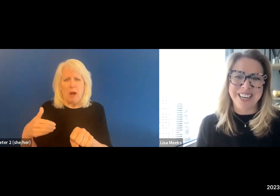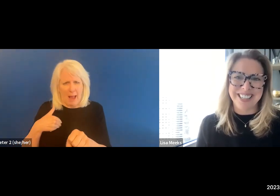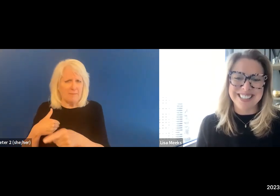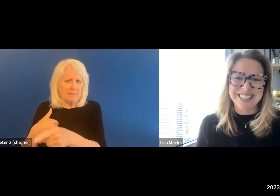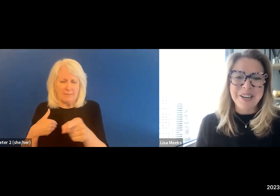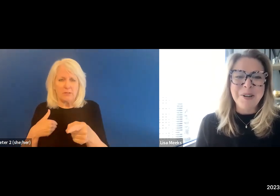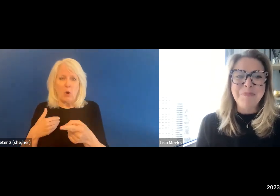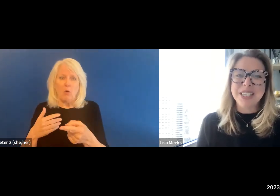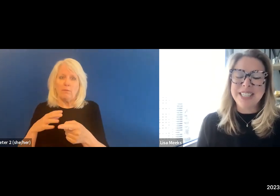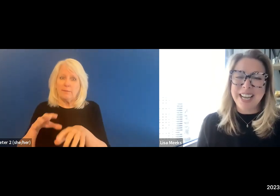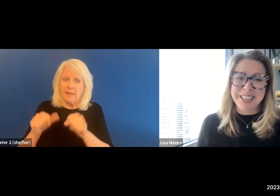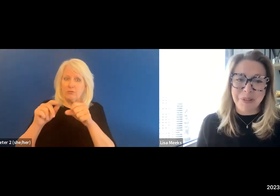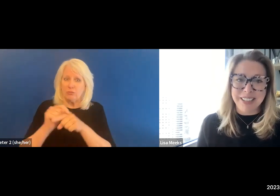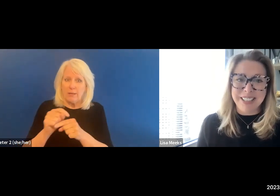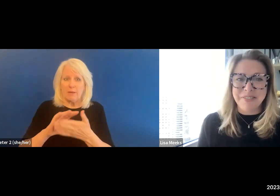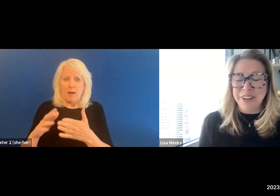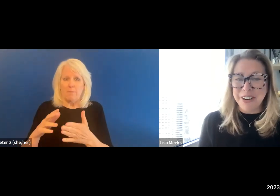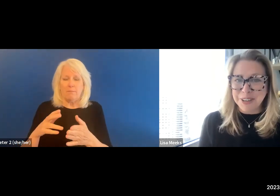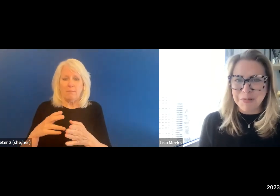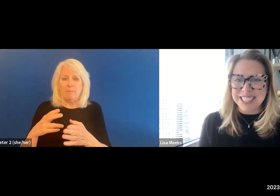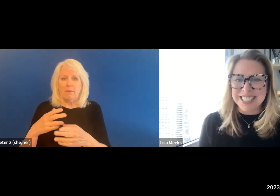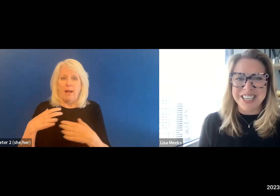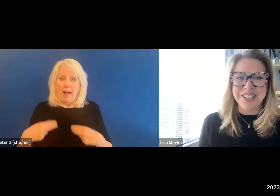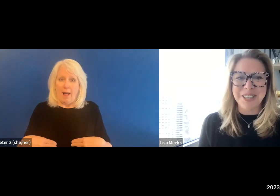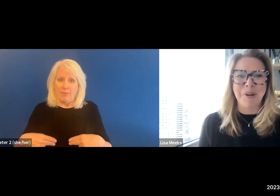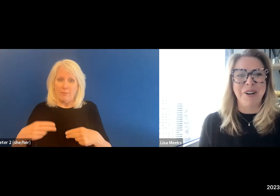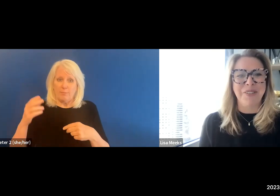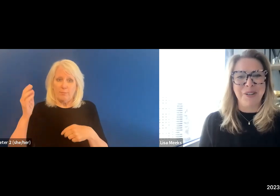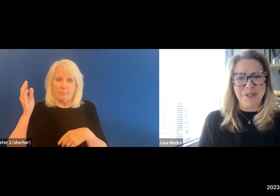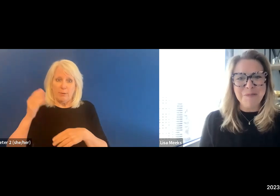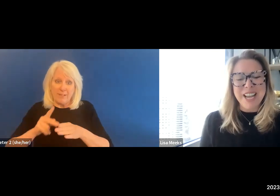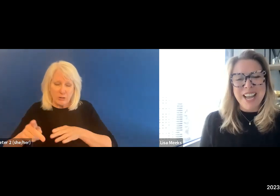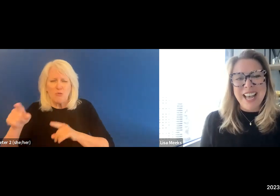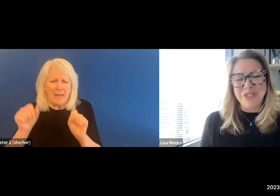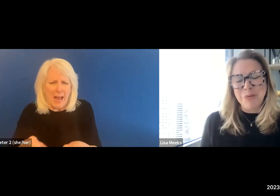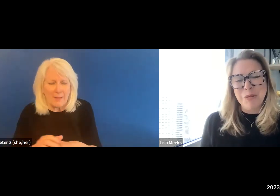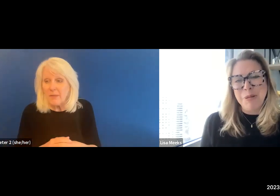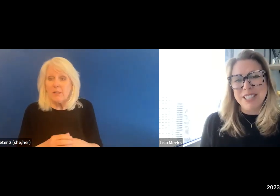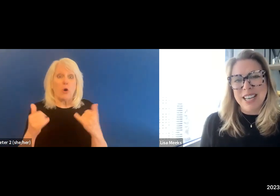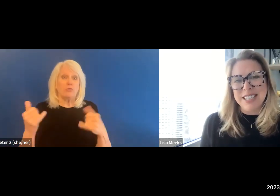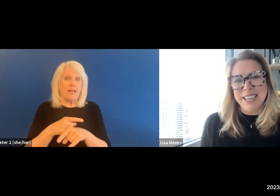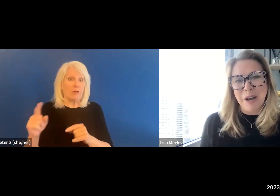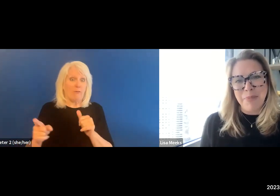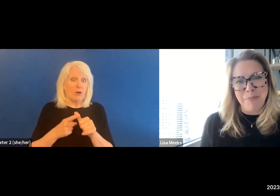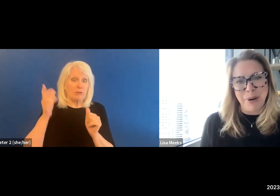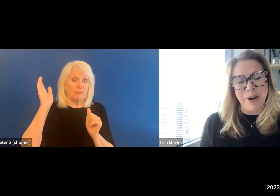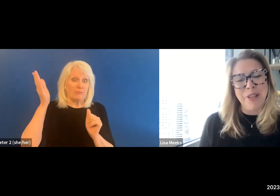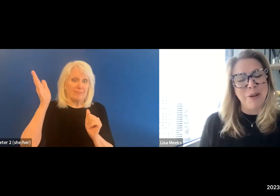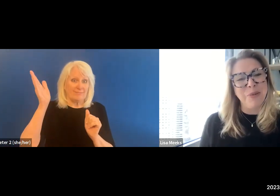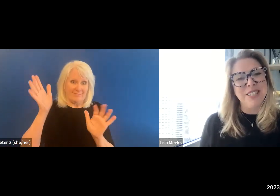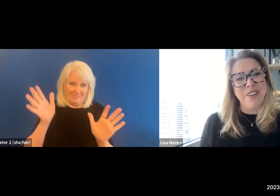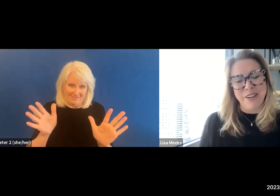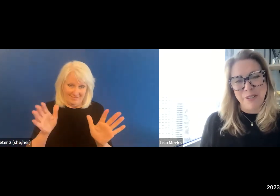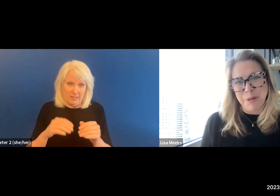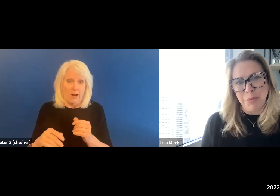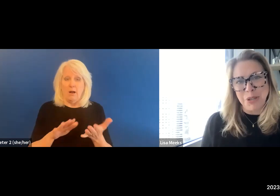professions trainings. Today is Rylee's very first presentation as part of our group, and she will be presenting a paper